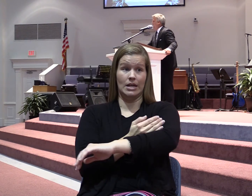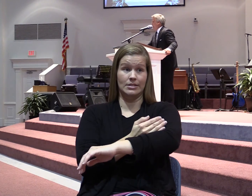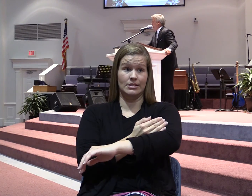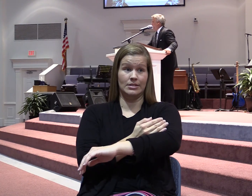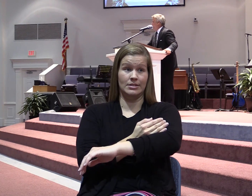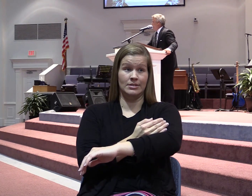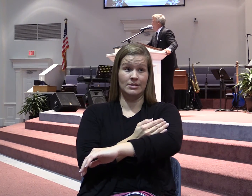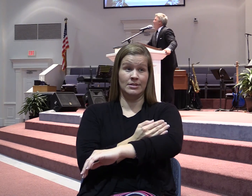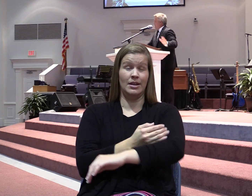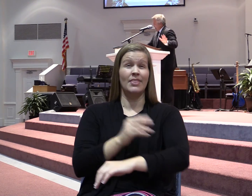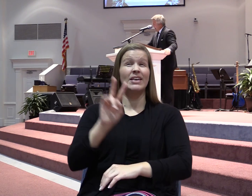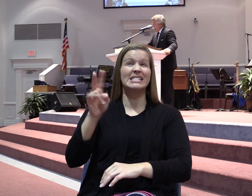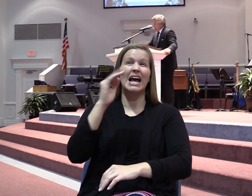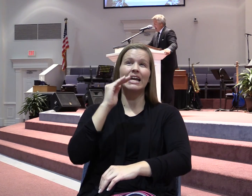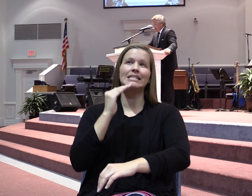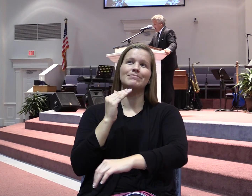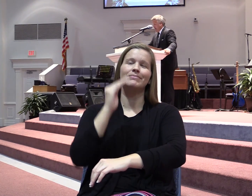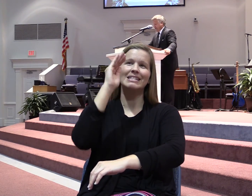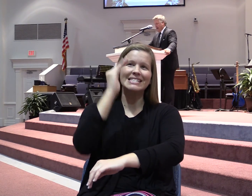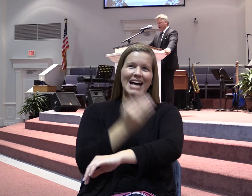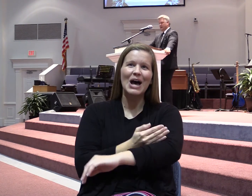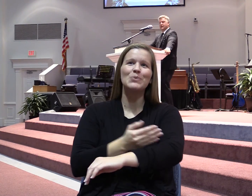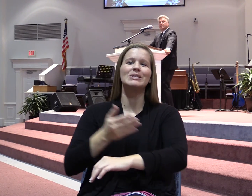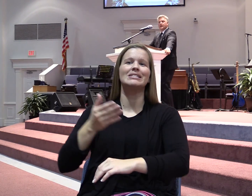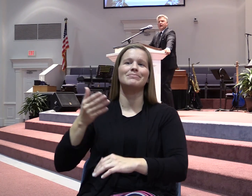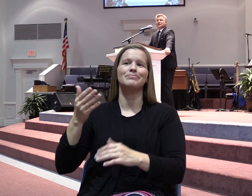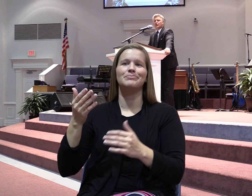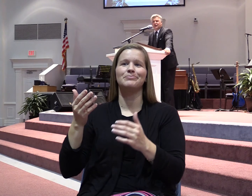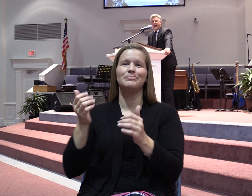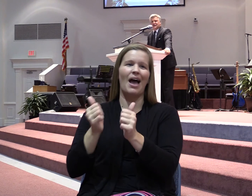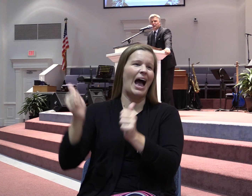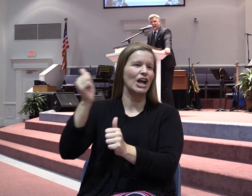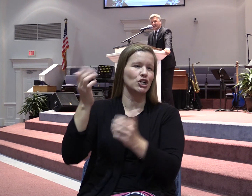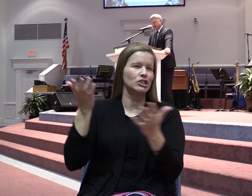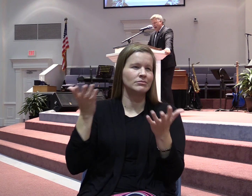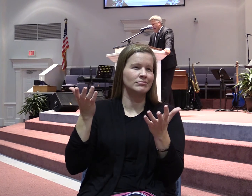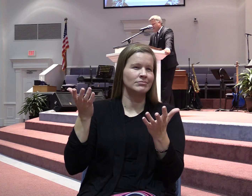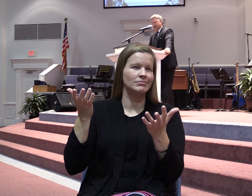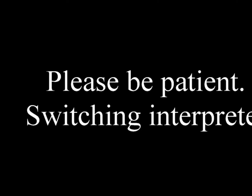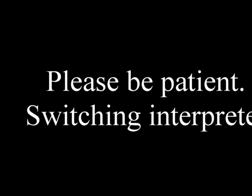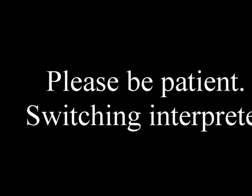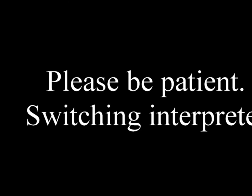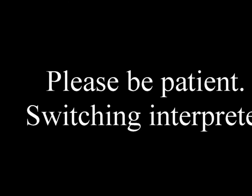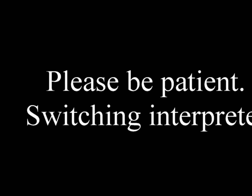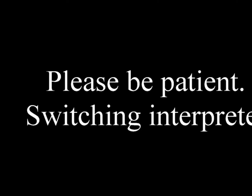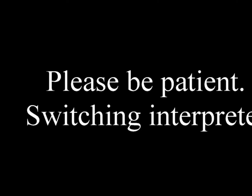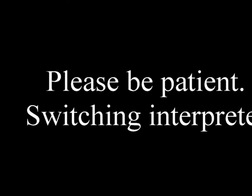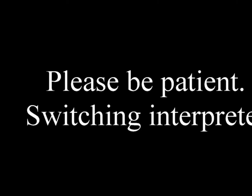Isaac had two sons. The second son's greater than the first son. Joseph has two sons. Ephraim.